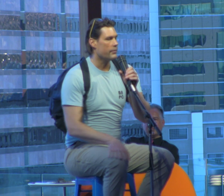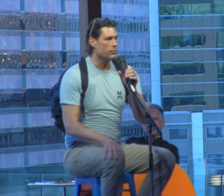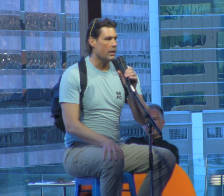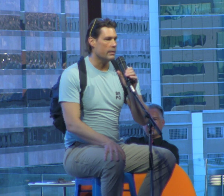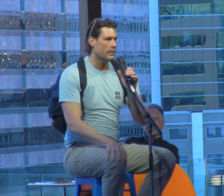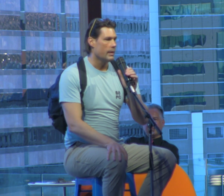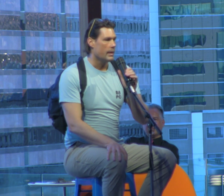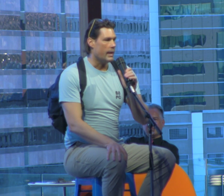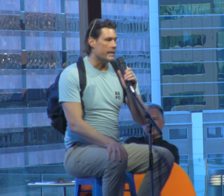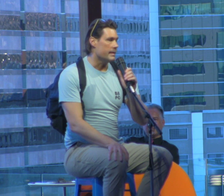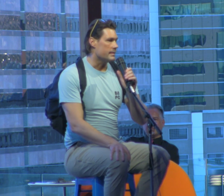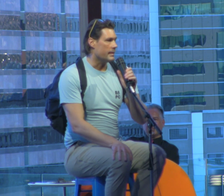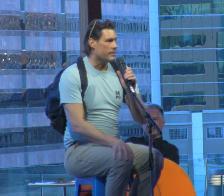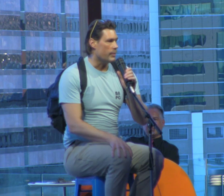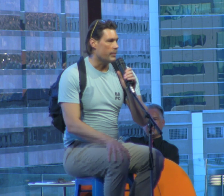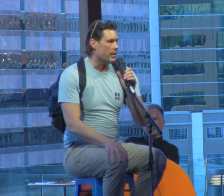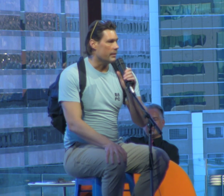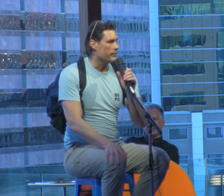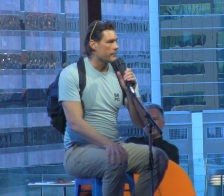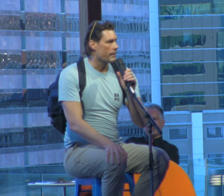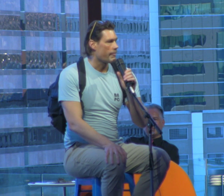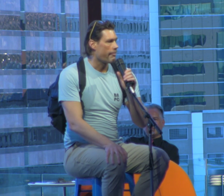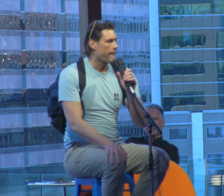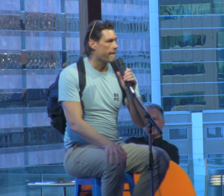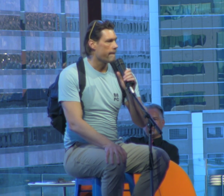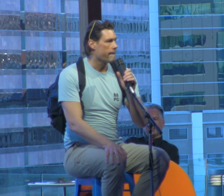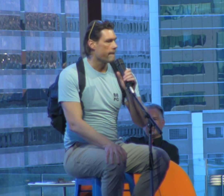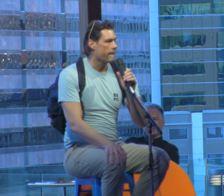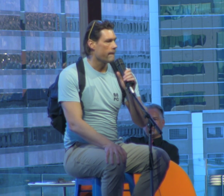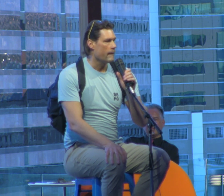I have to run, I need it tight to my body.